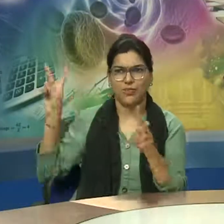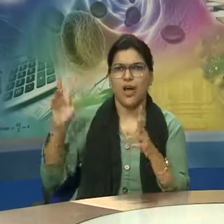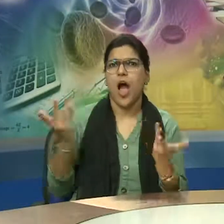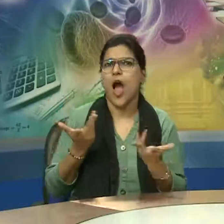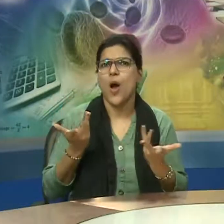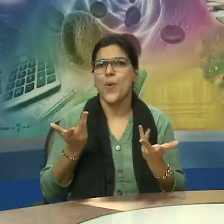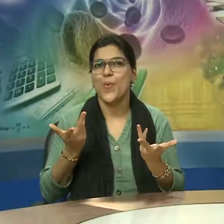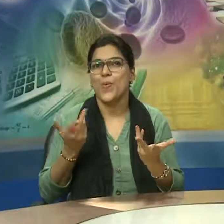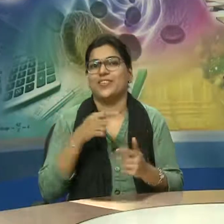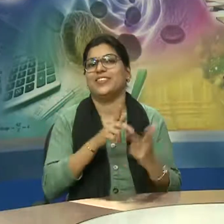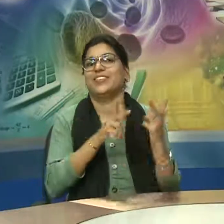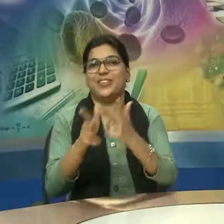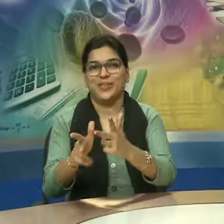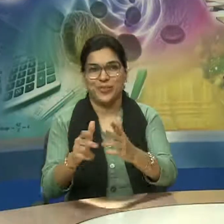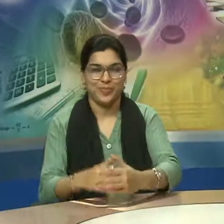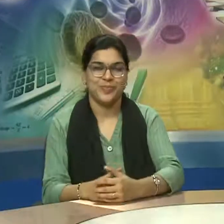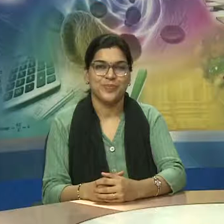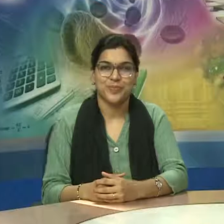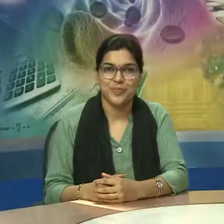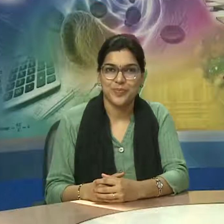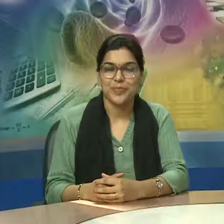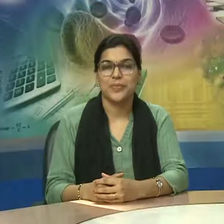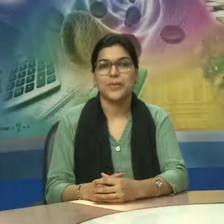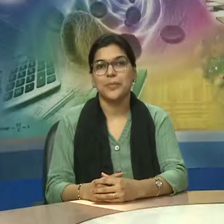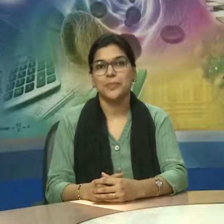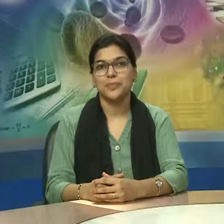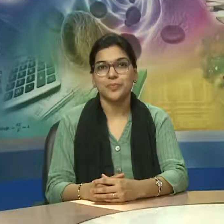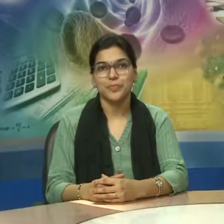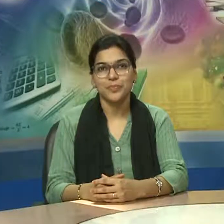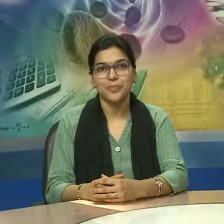people get more busy in this era.